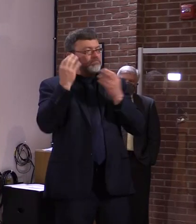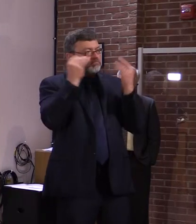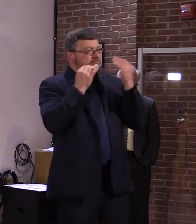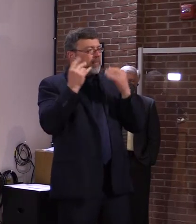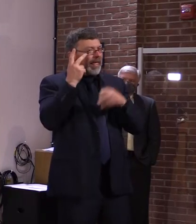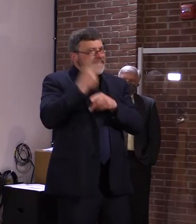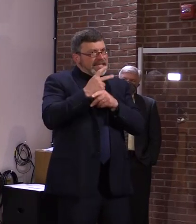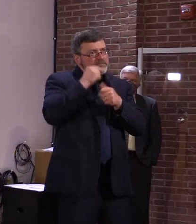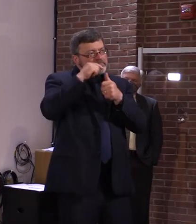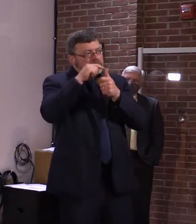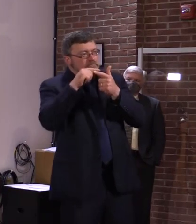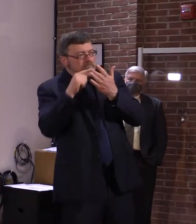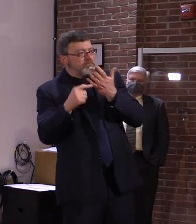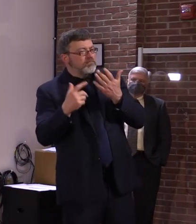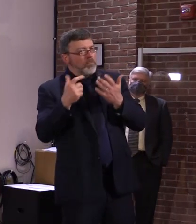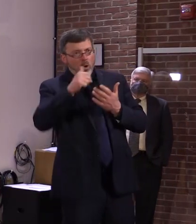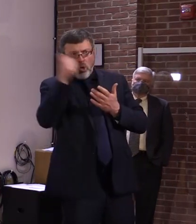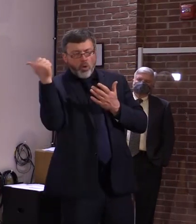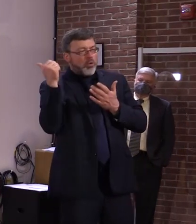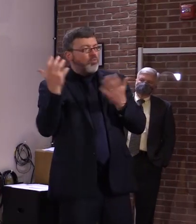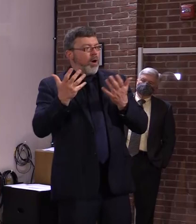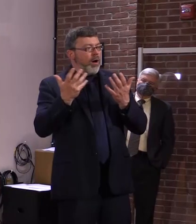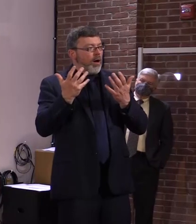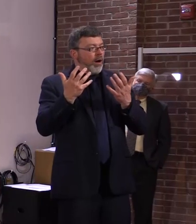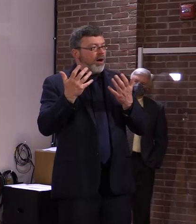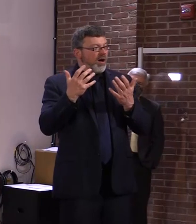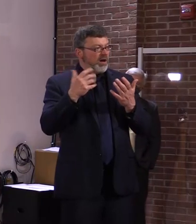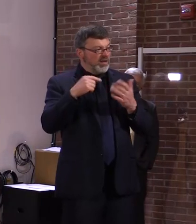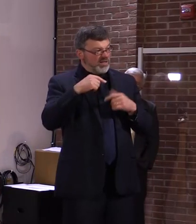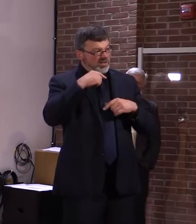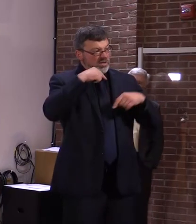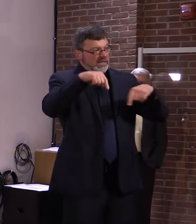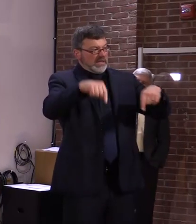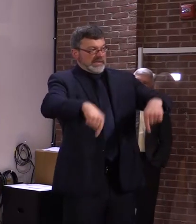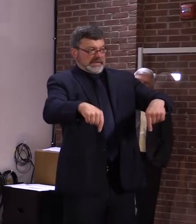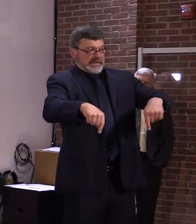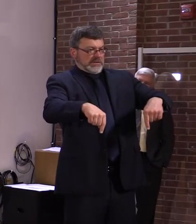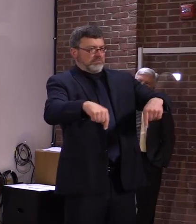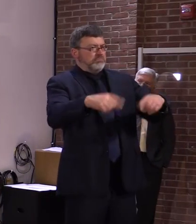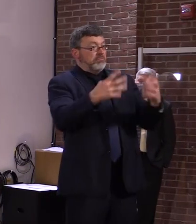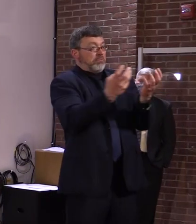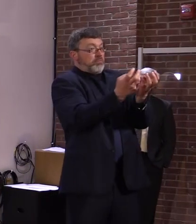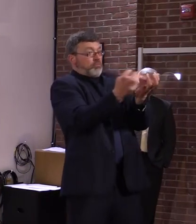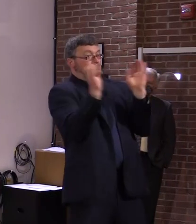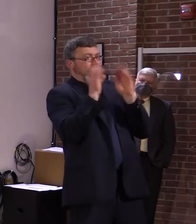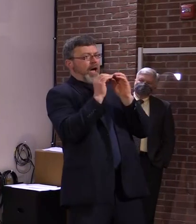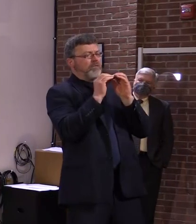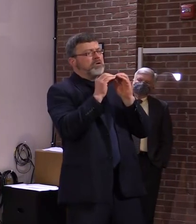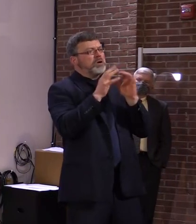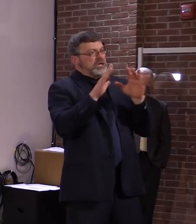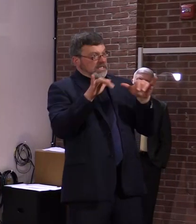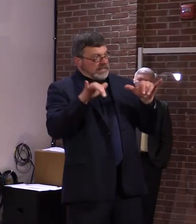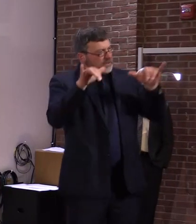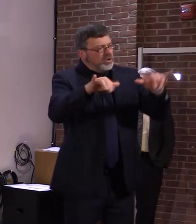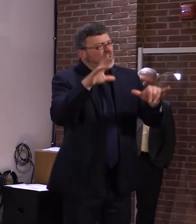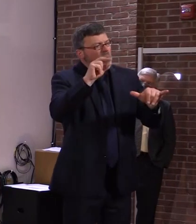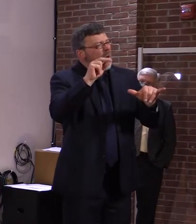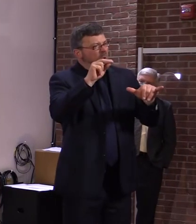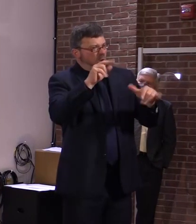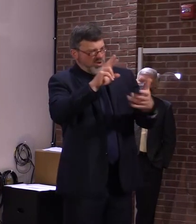press briefings, and again, it won't be the same. We won't be doing press briefings twice a week for 2.5 hours